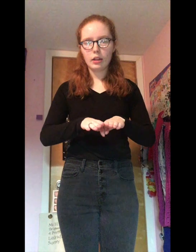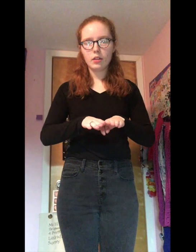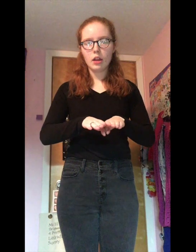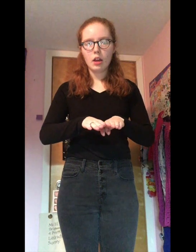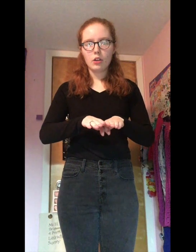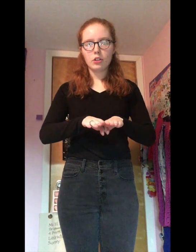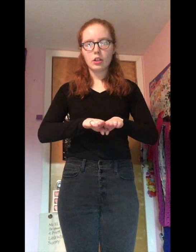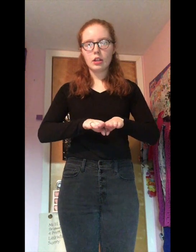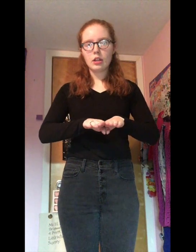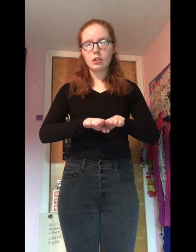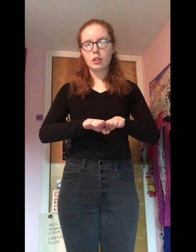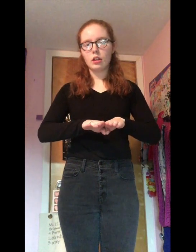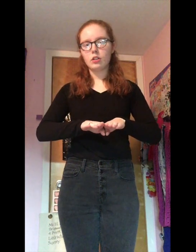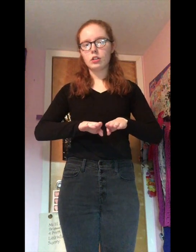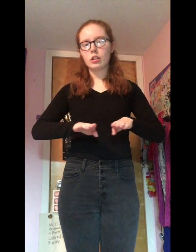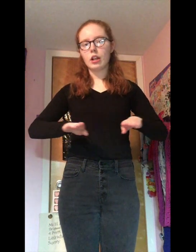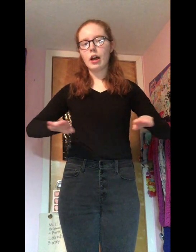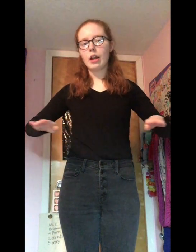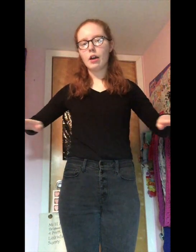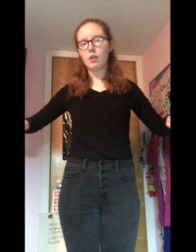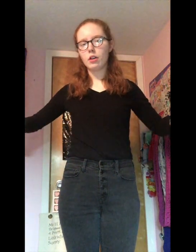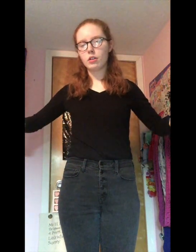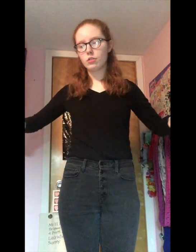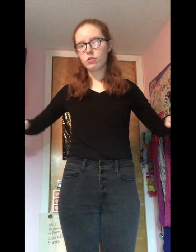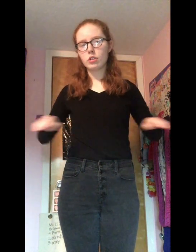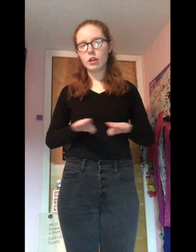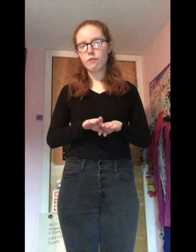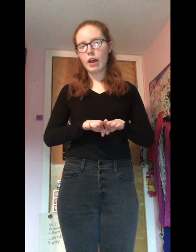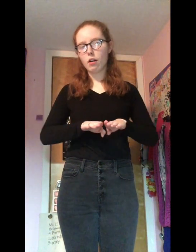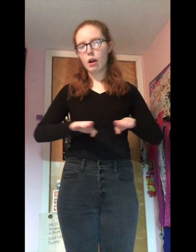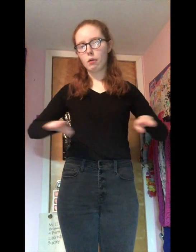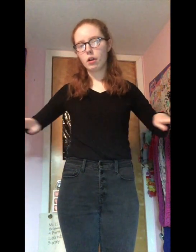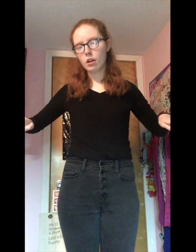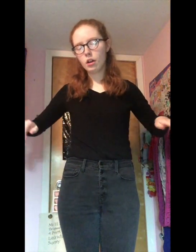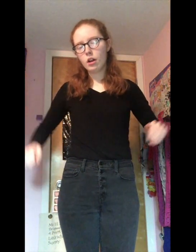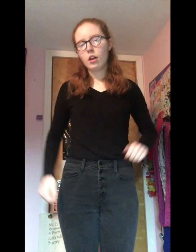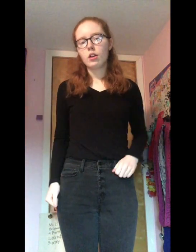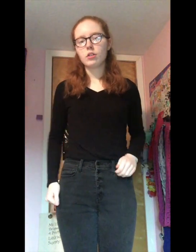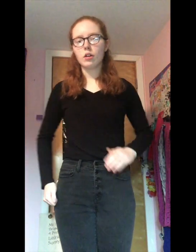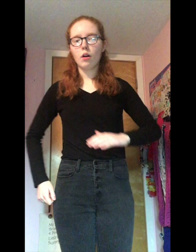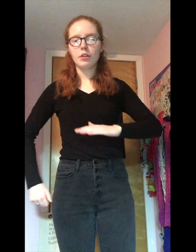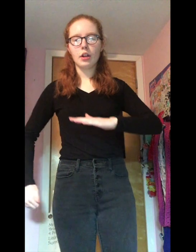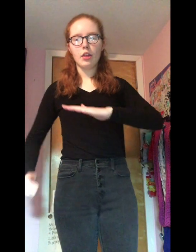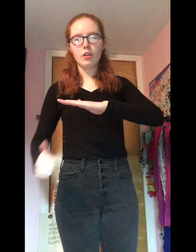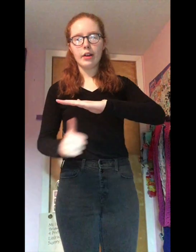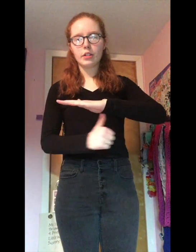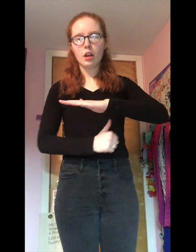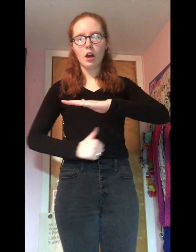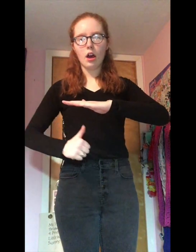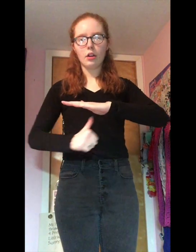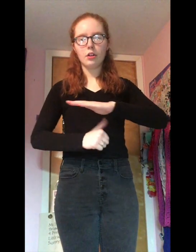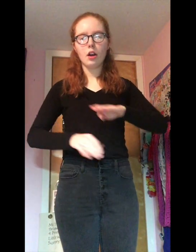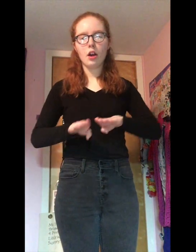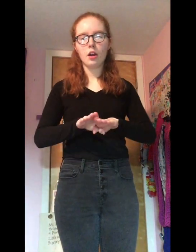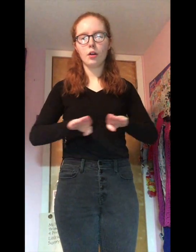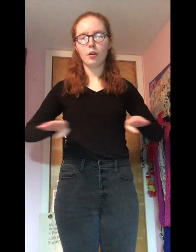hands just like this, and they just slide out just like a flat ground. So altogether, that's under,